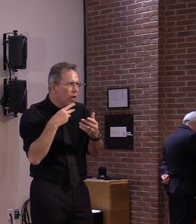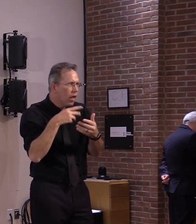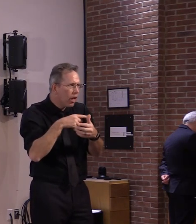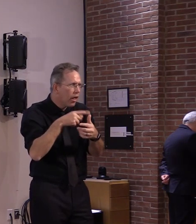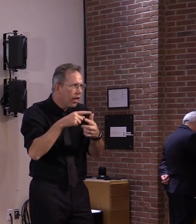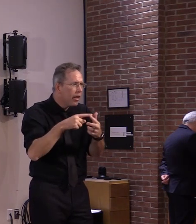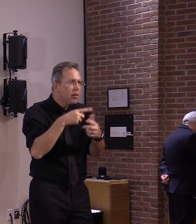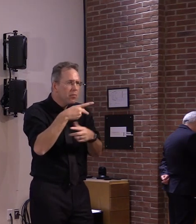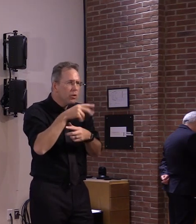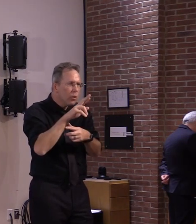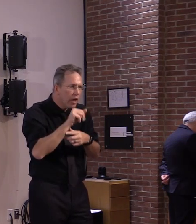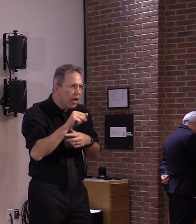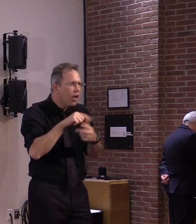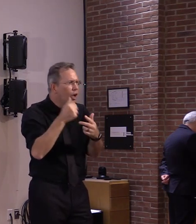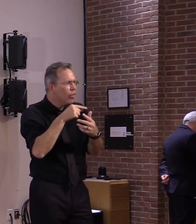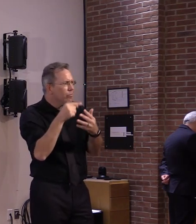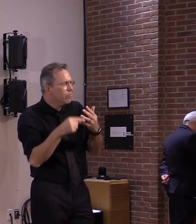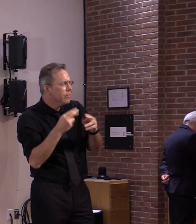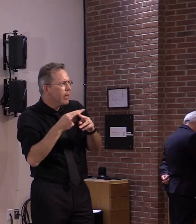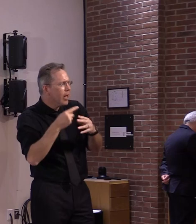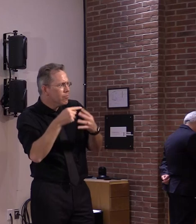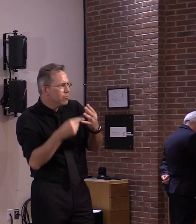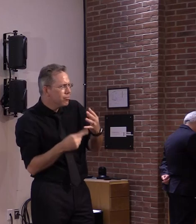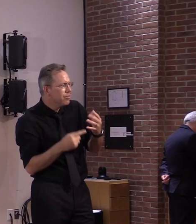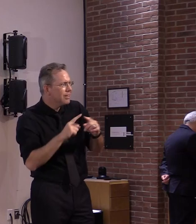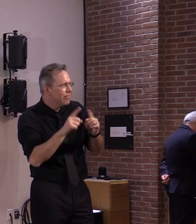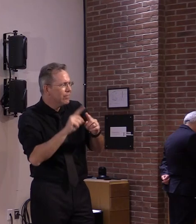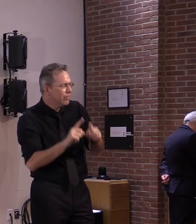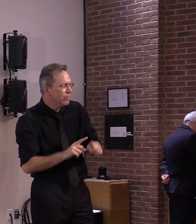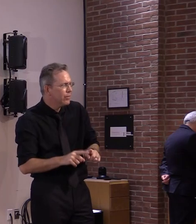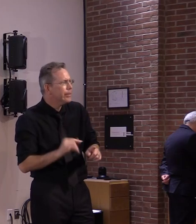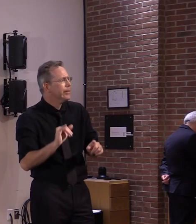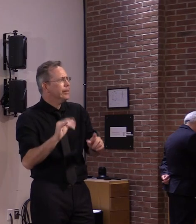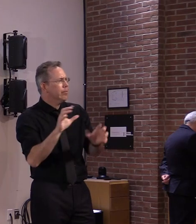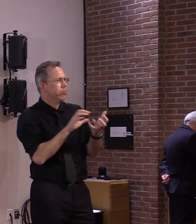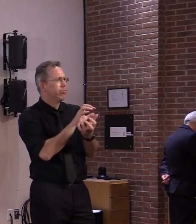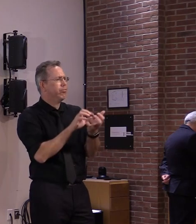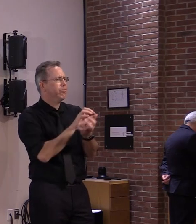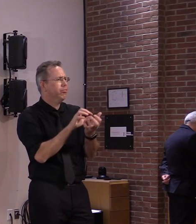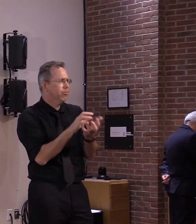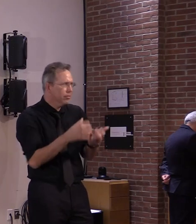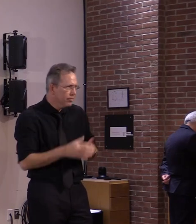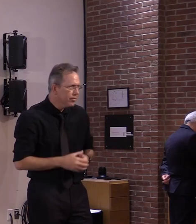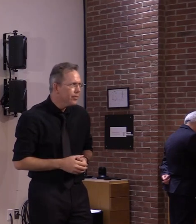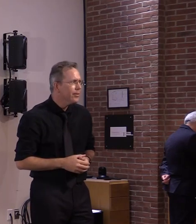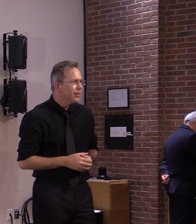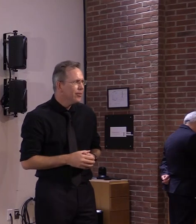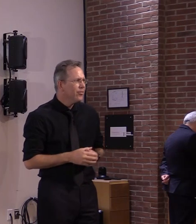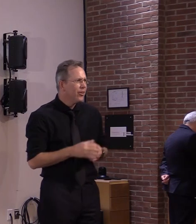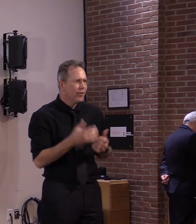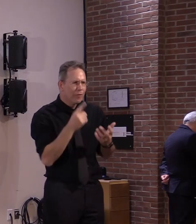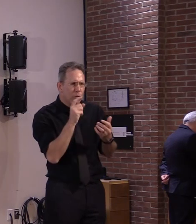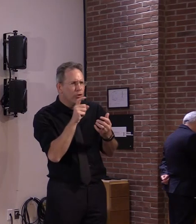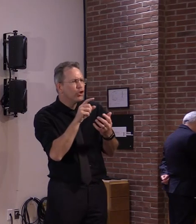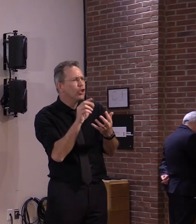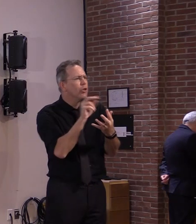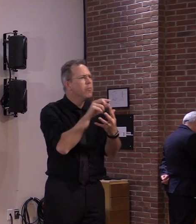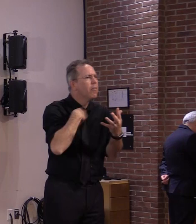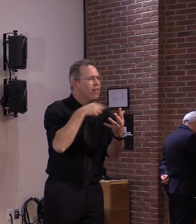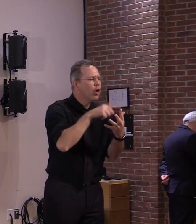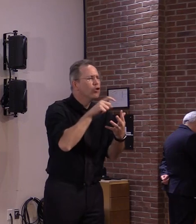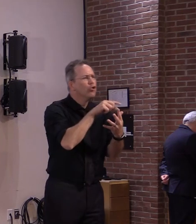those have opportunities for someone to be placed in overpayment. It is a